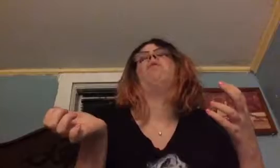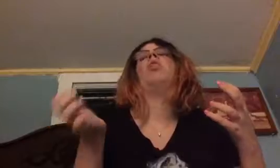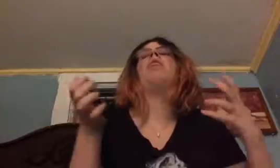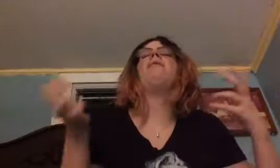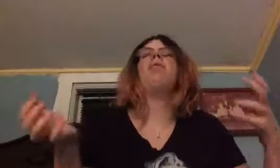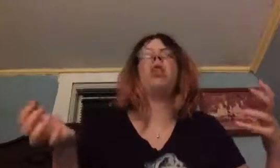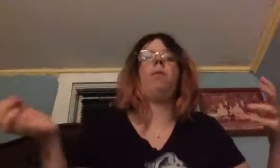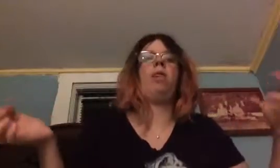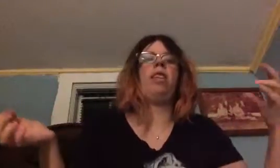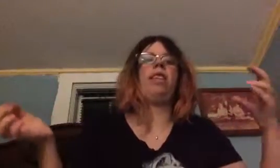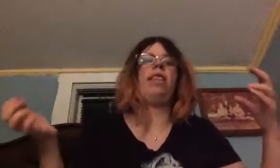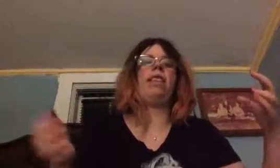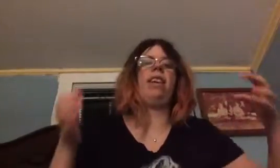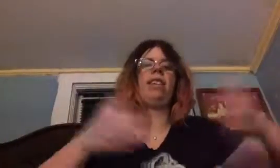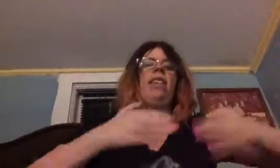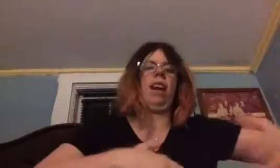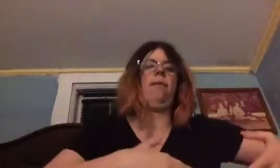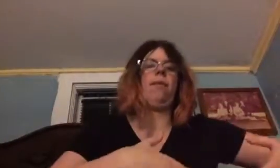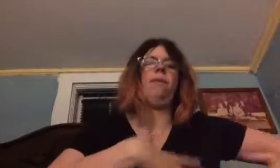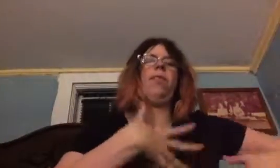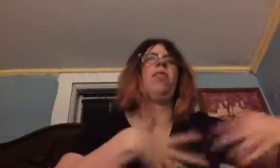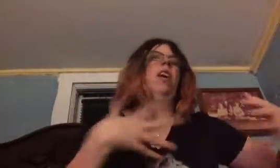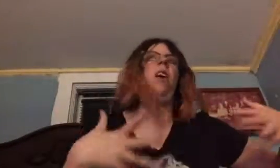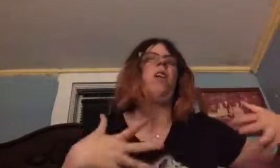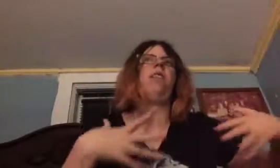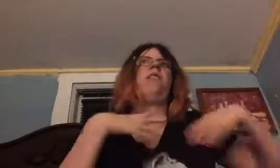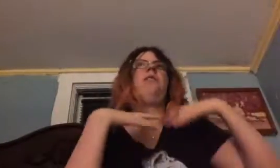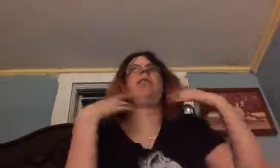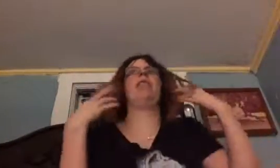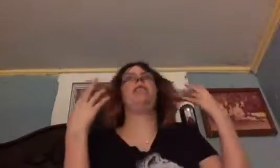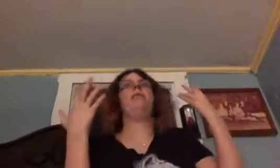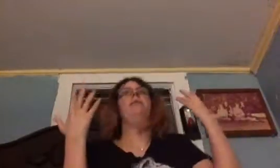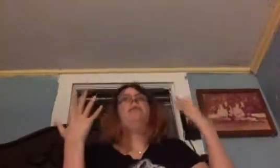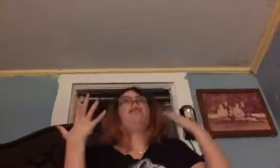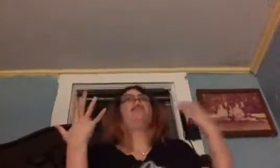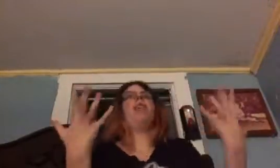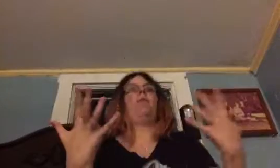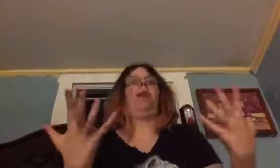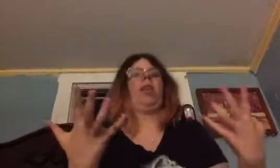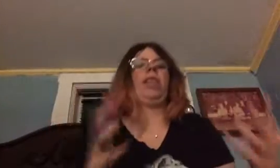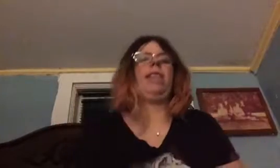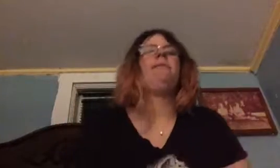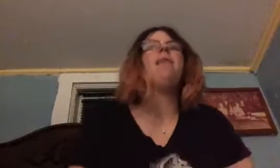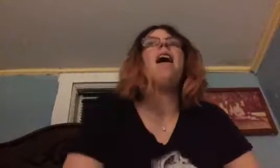she had the visions, but she didn't see the things leading up to them, and she got in all these crazy situations.